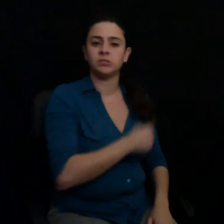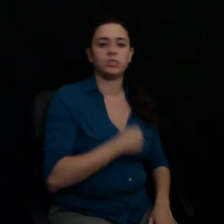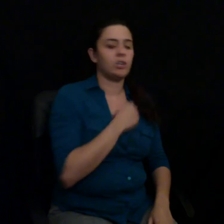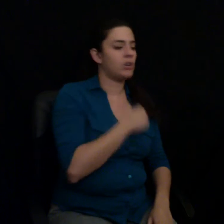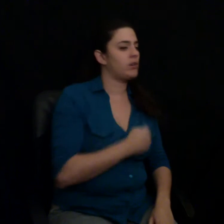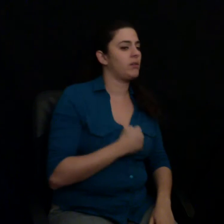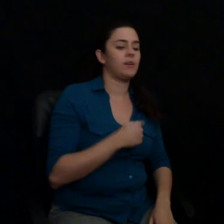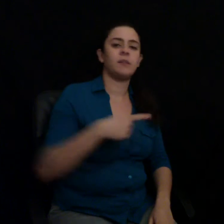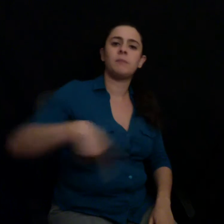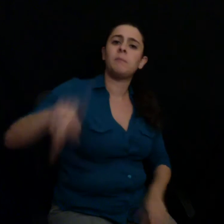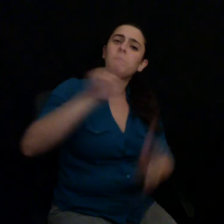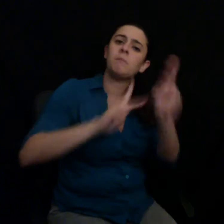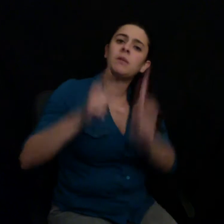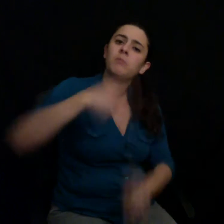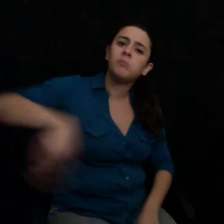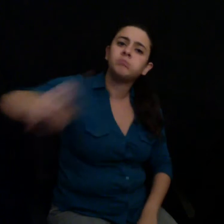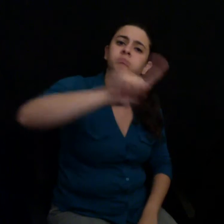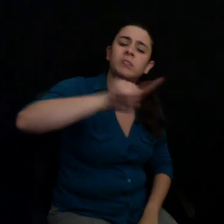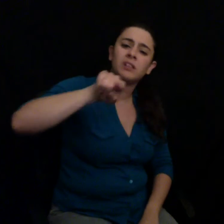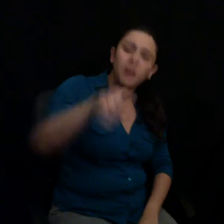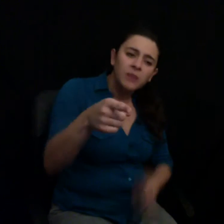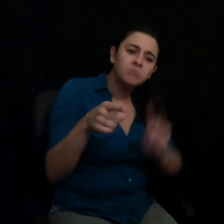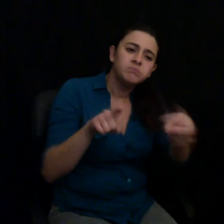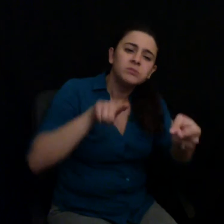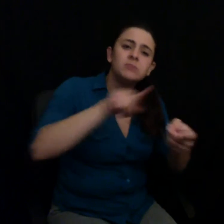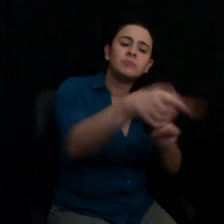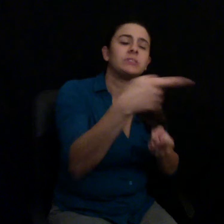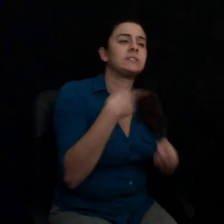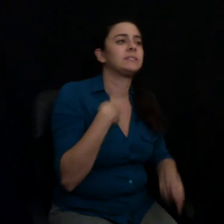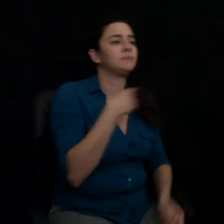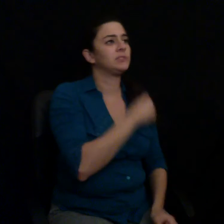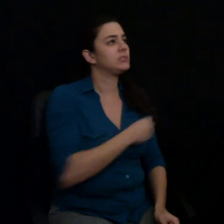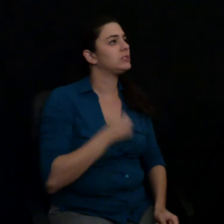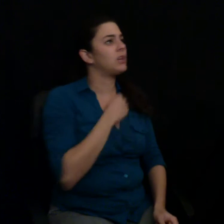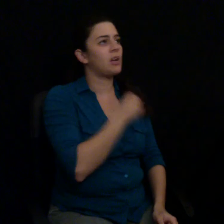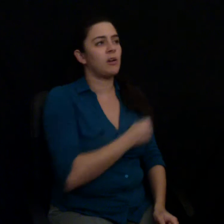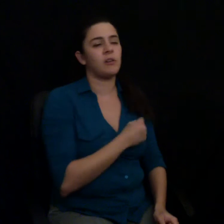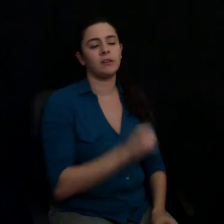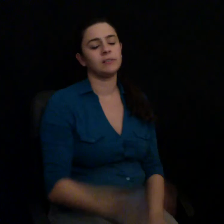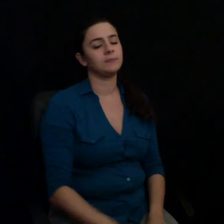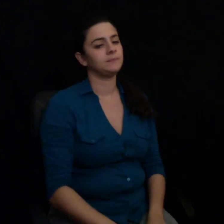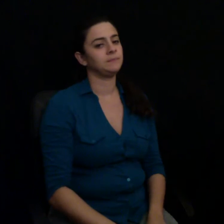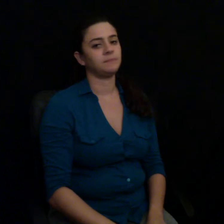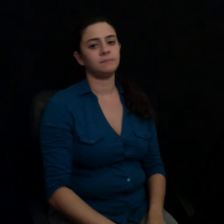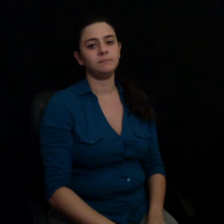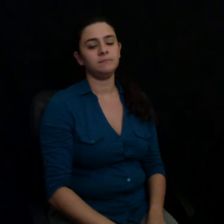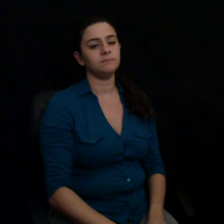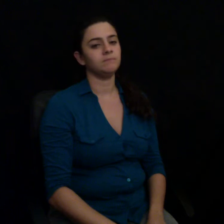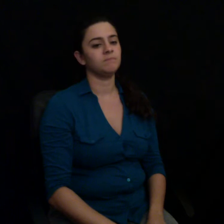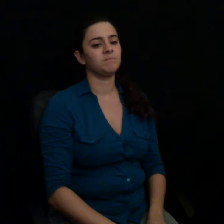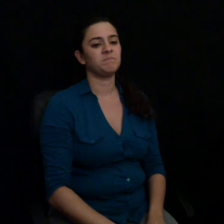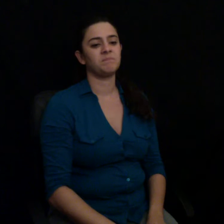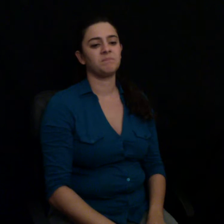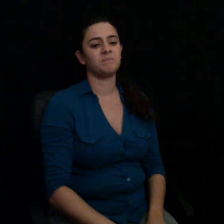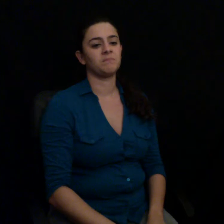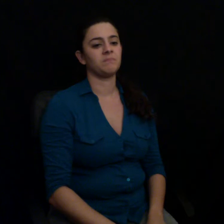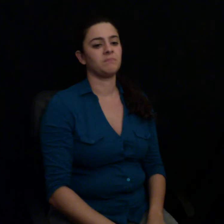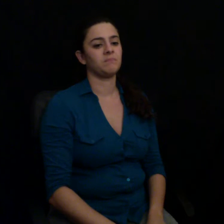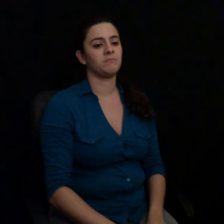mean in that way, and if it's taken that way, I deeply regret it. That stuff shouldn't be used to like judge me overall